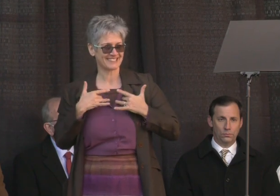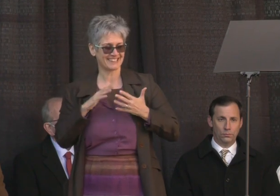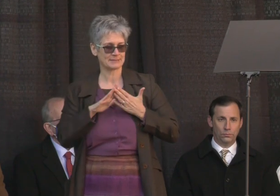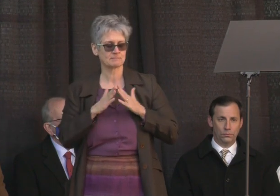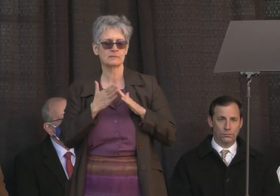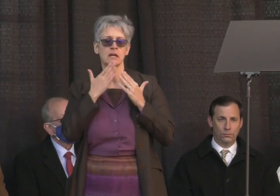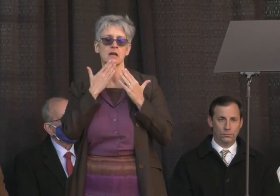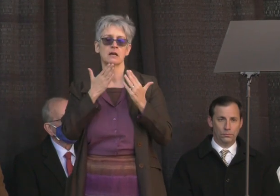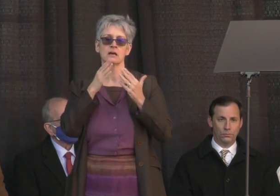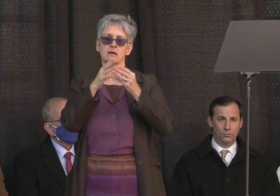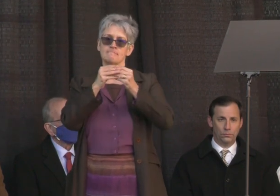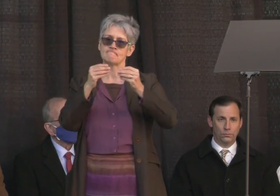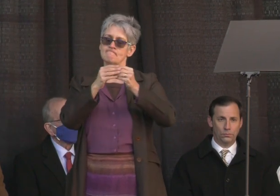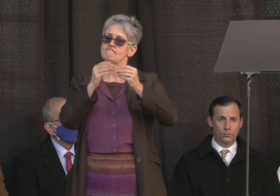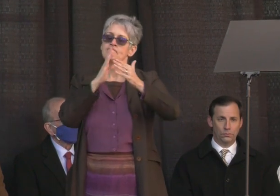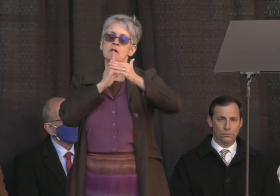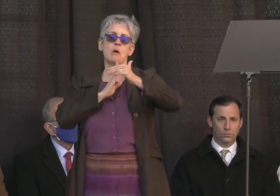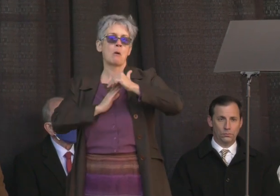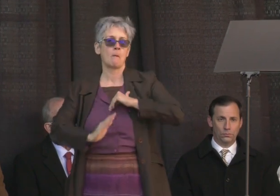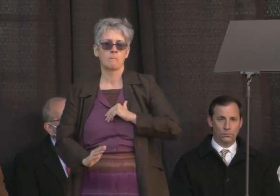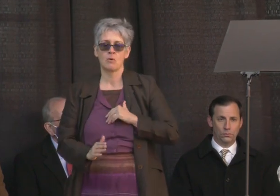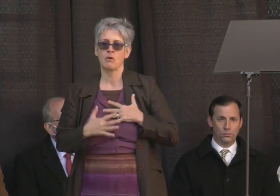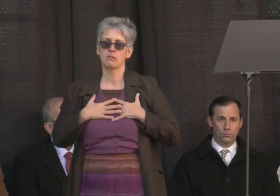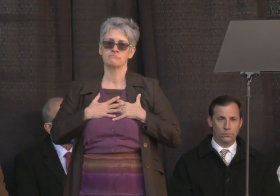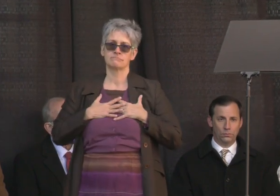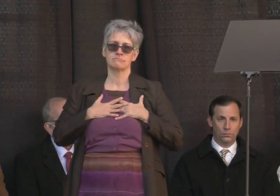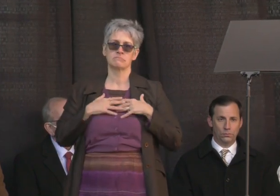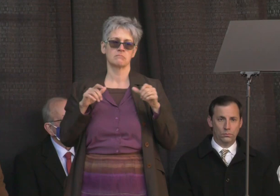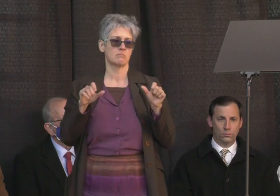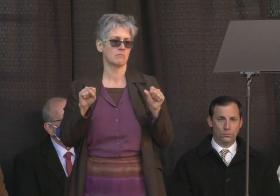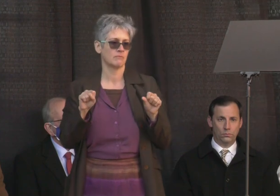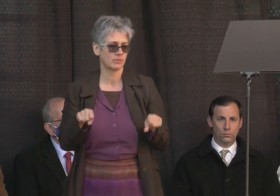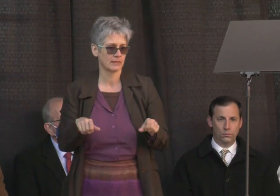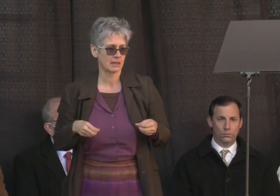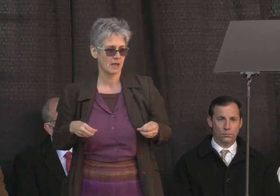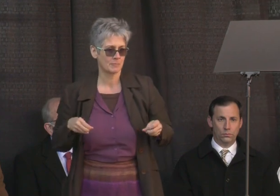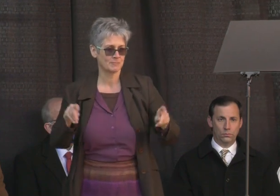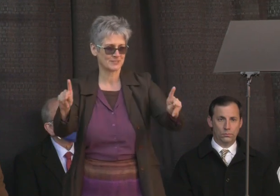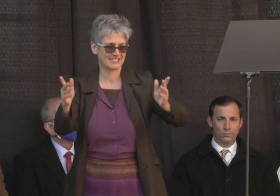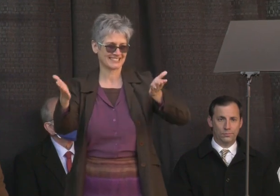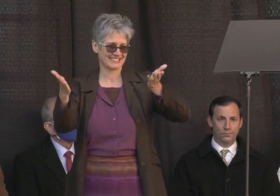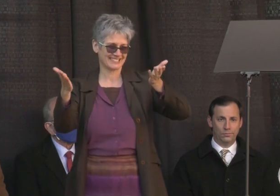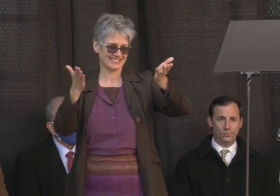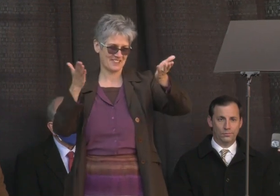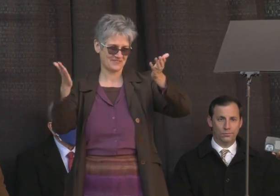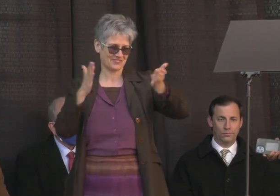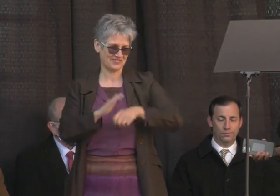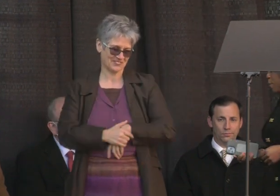so tremendously humbled by the opportunity to serve, and let's get to it. Thank you.